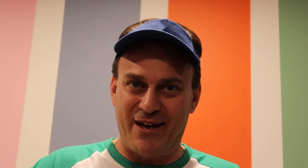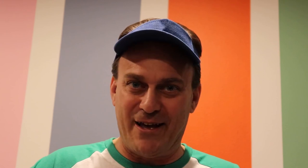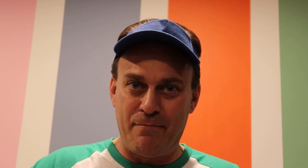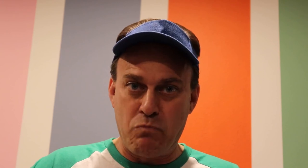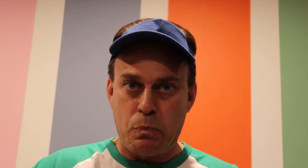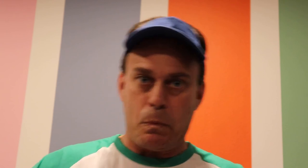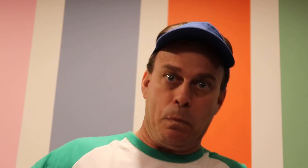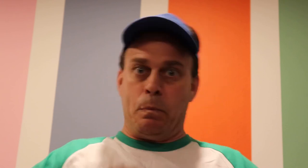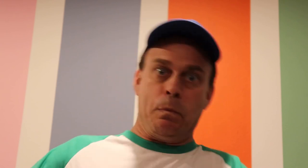hint.